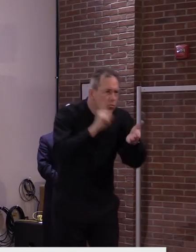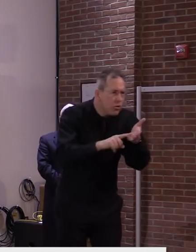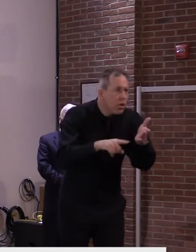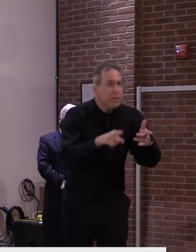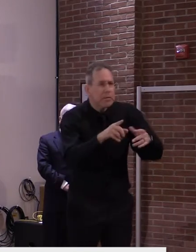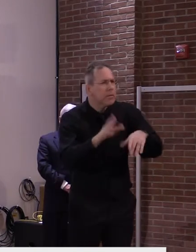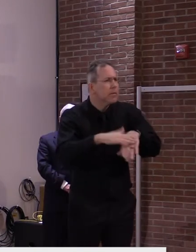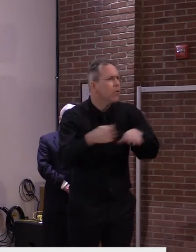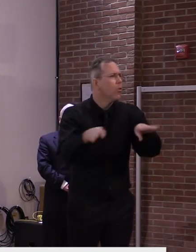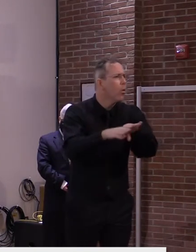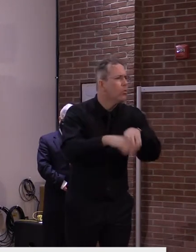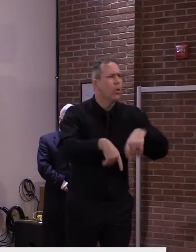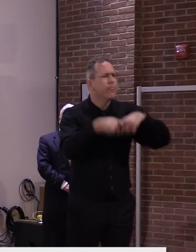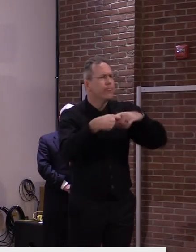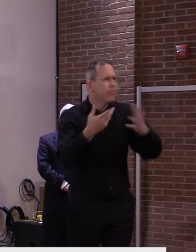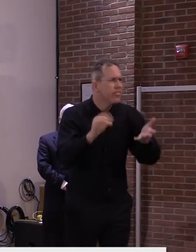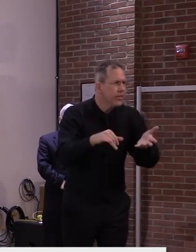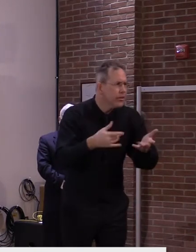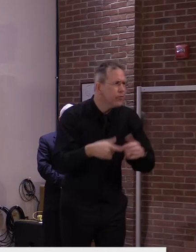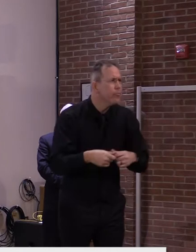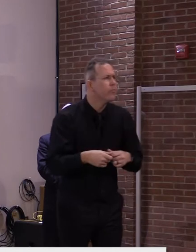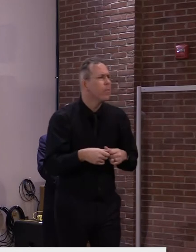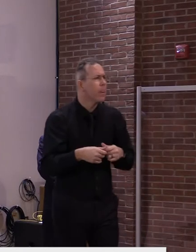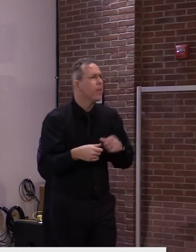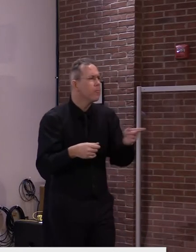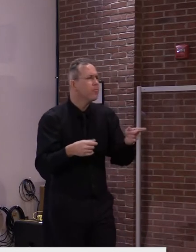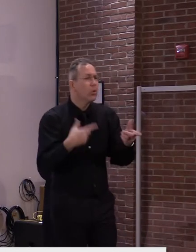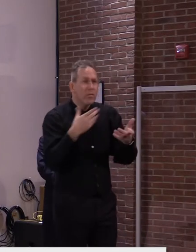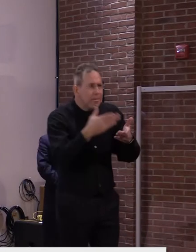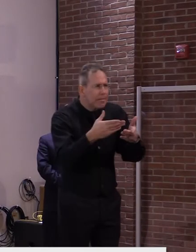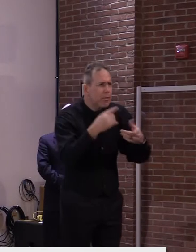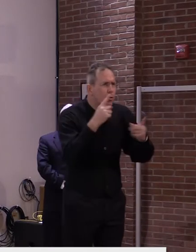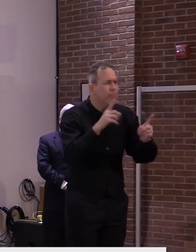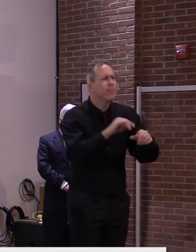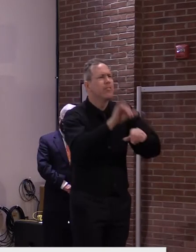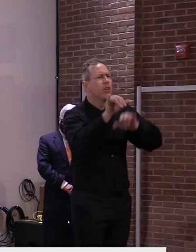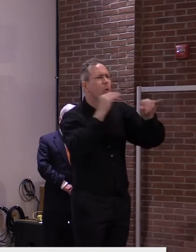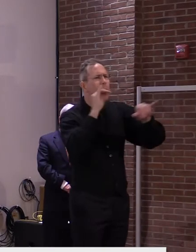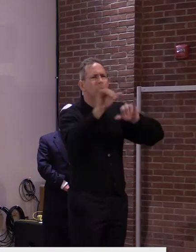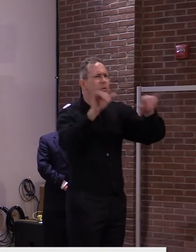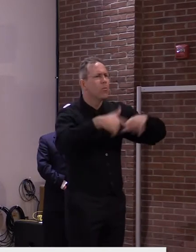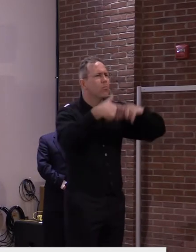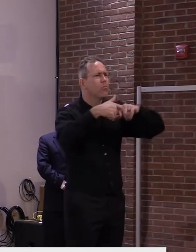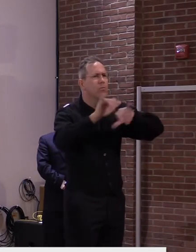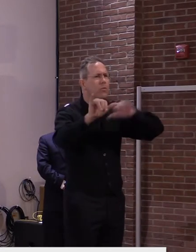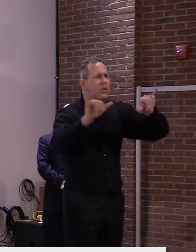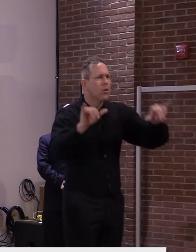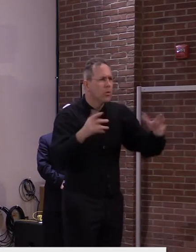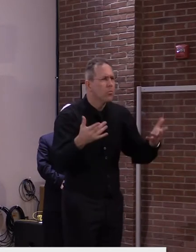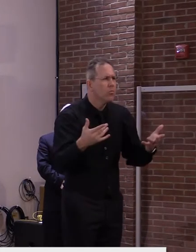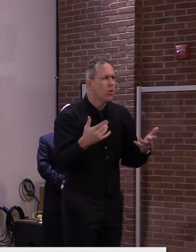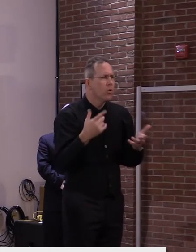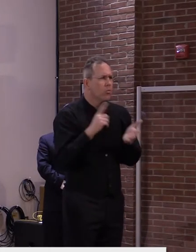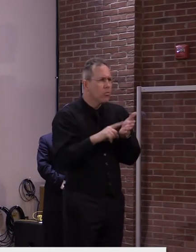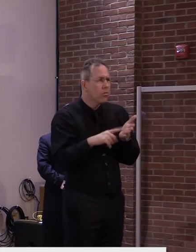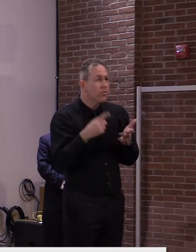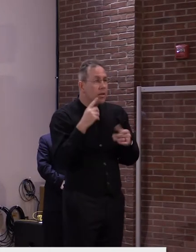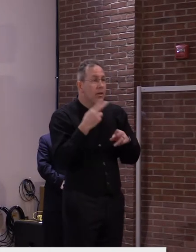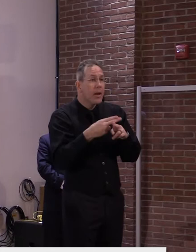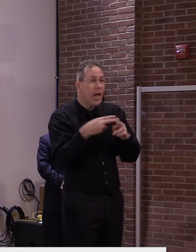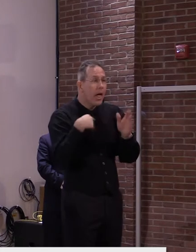needed to be remote, it was sent remote, et cetera. So that all work is occurring every